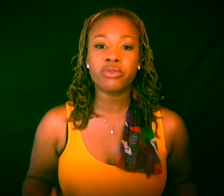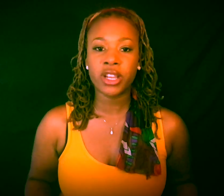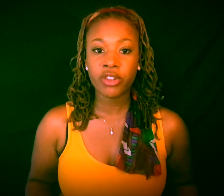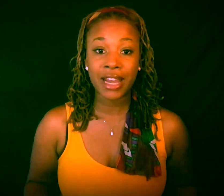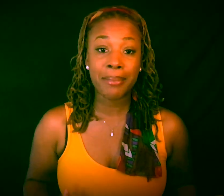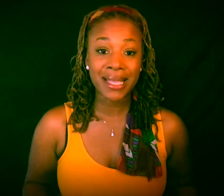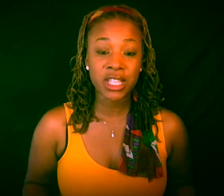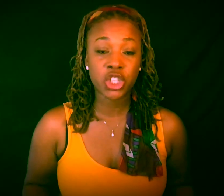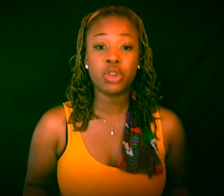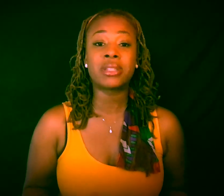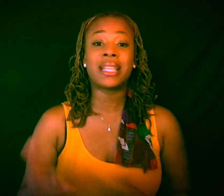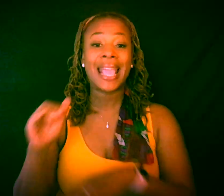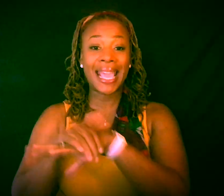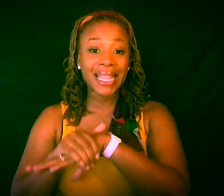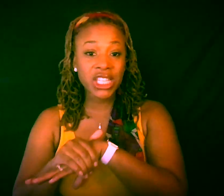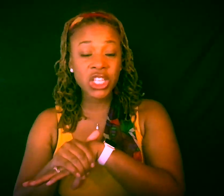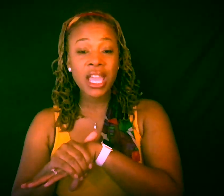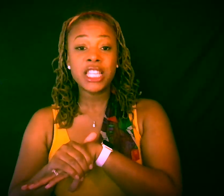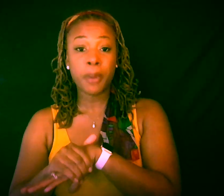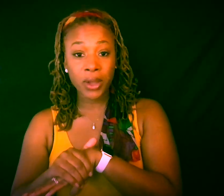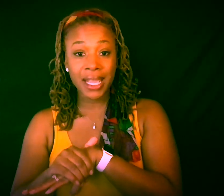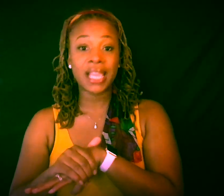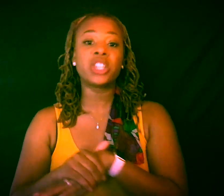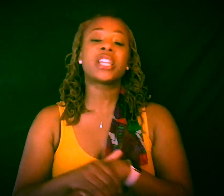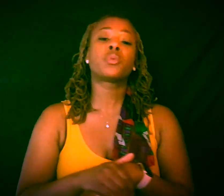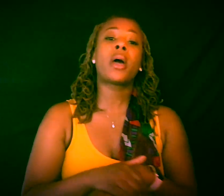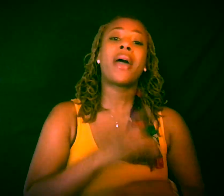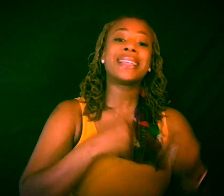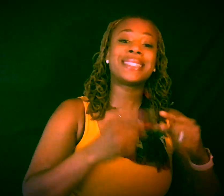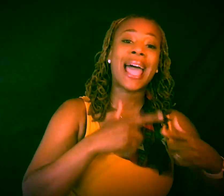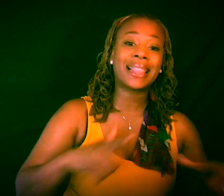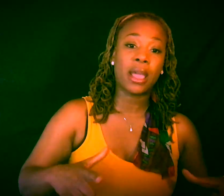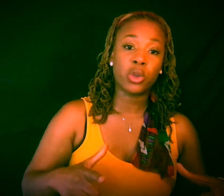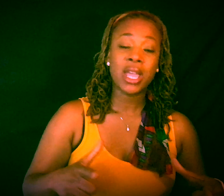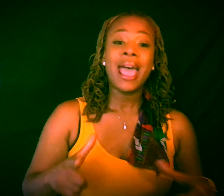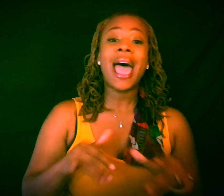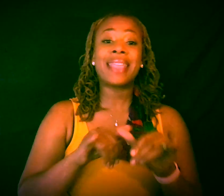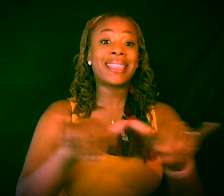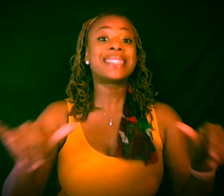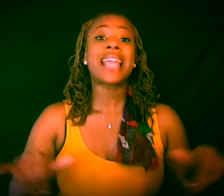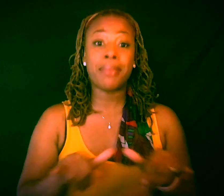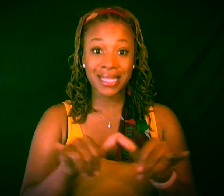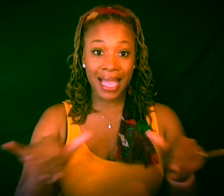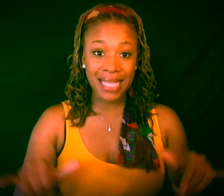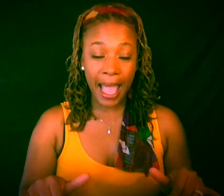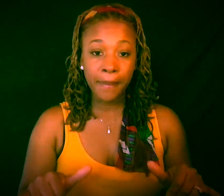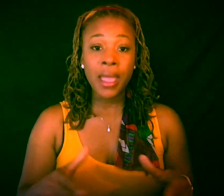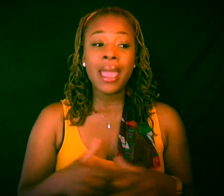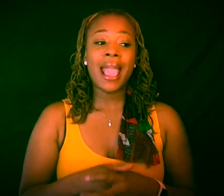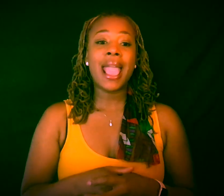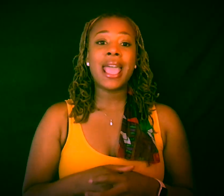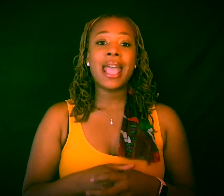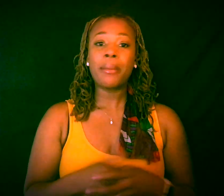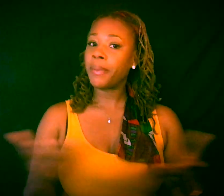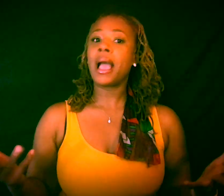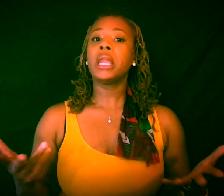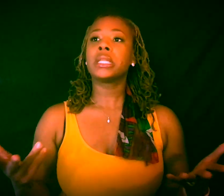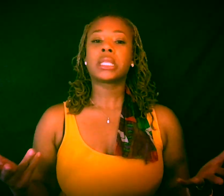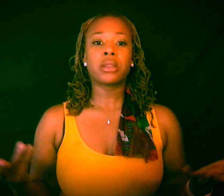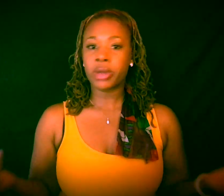rendering a message using English, spoken English, as well as sign language at the same exact time. And I'm going to be honest, the reason